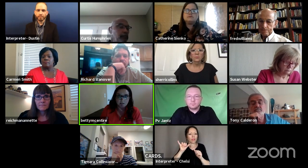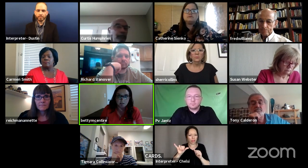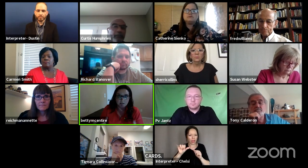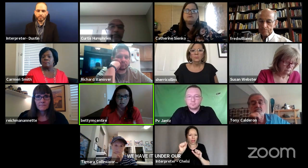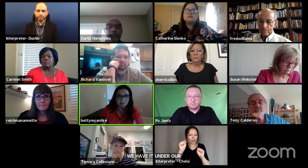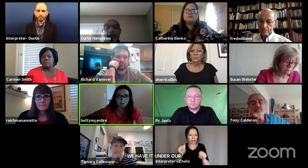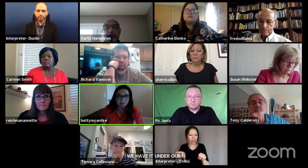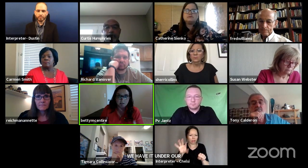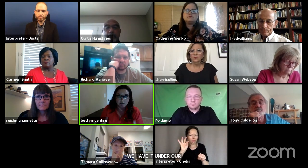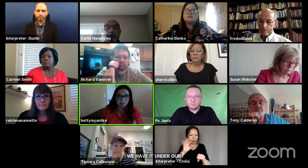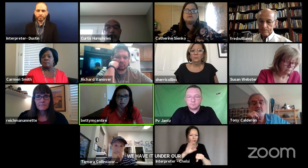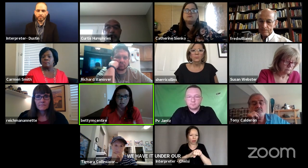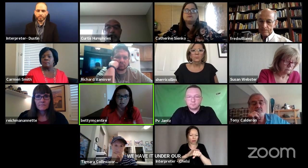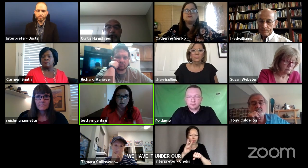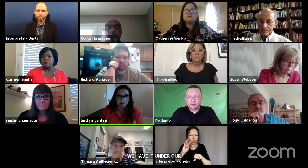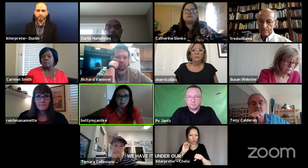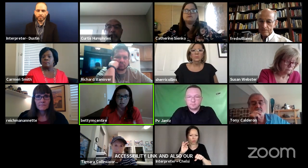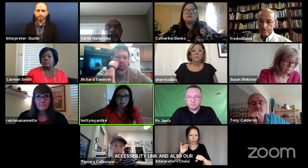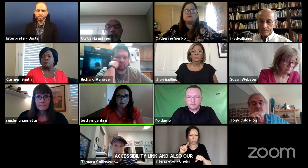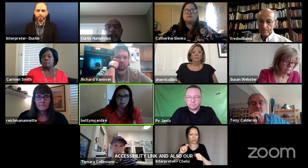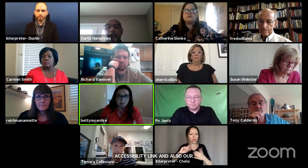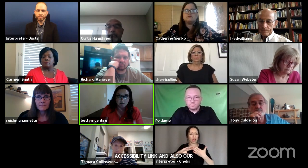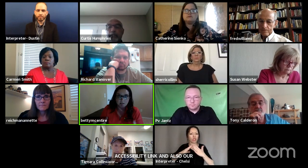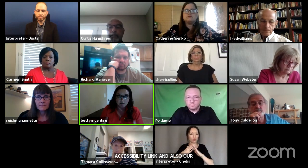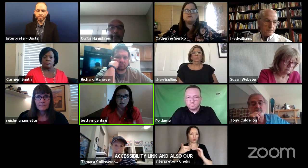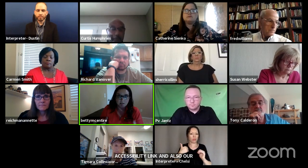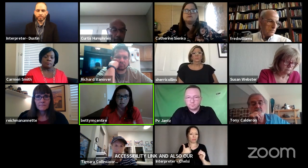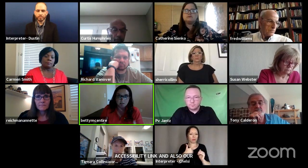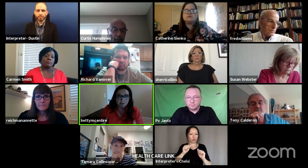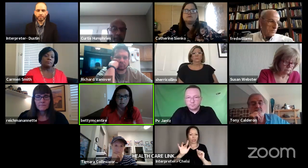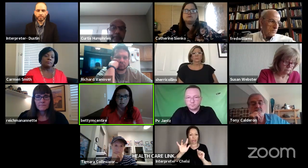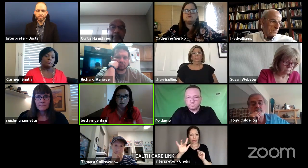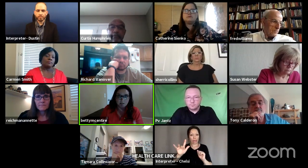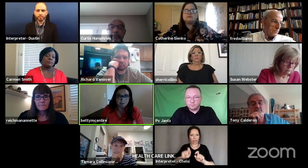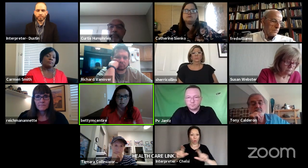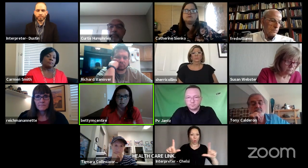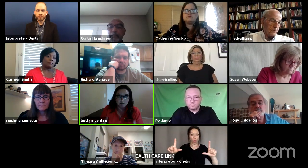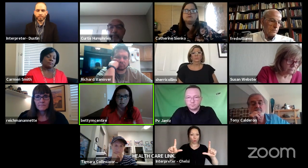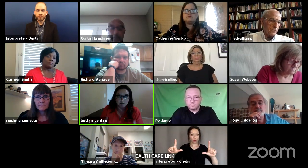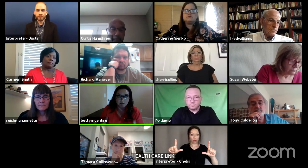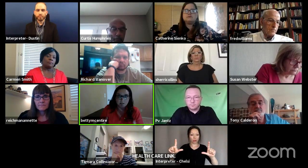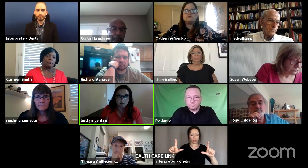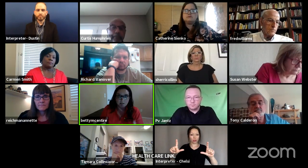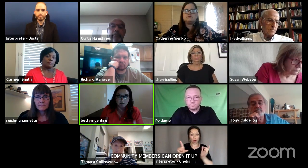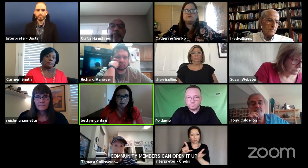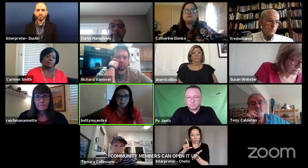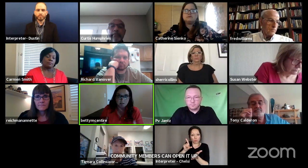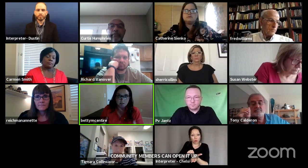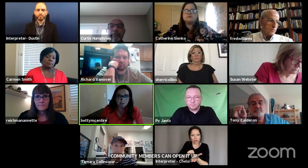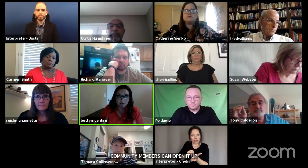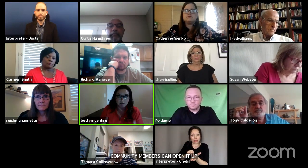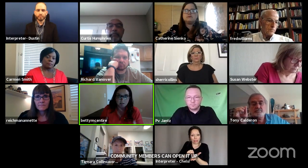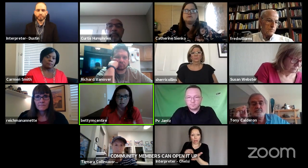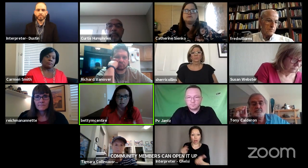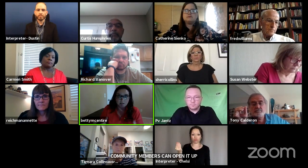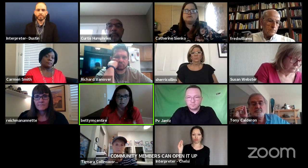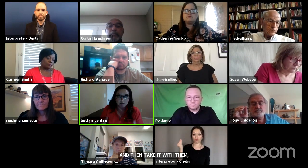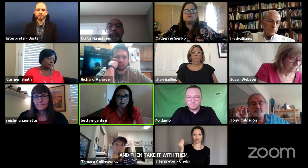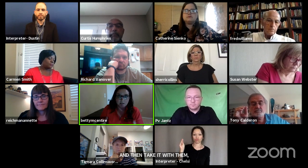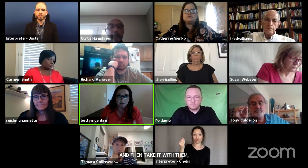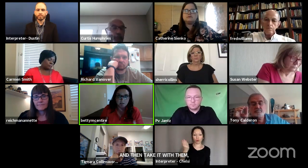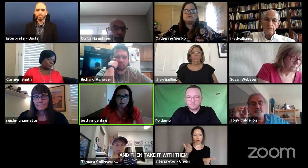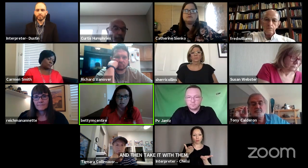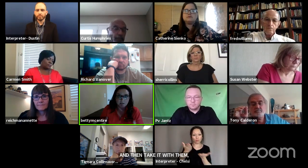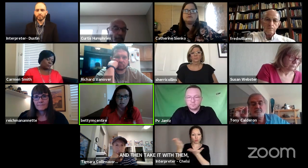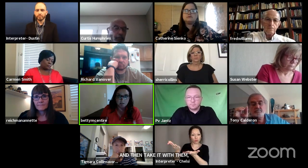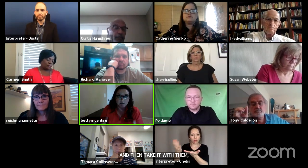link. Community members can open it up, print it, and then take it with them, whether that's to their doctor's appointment